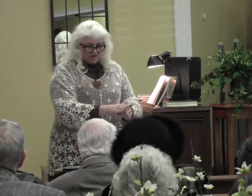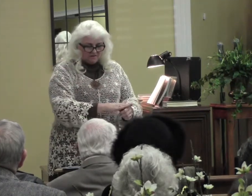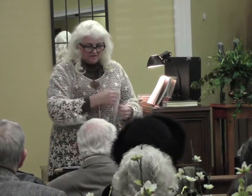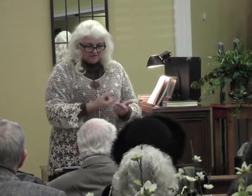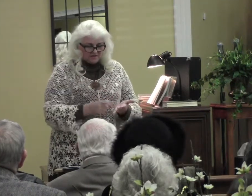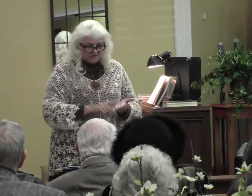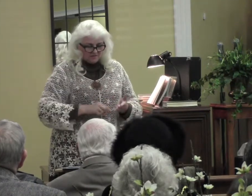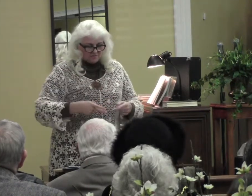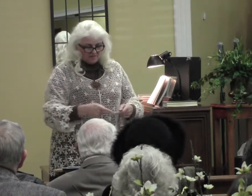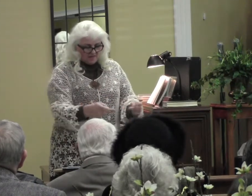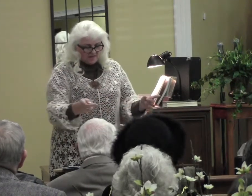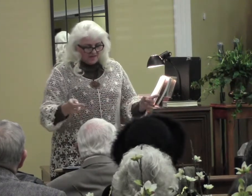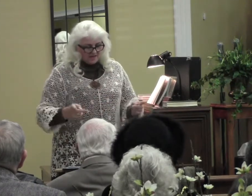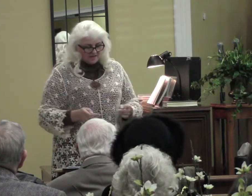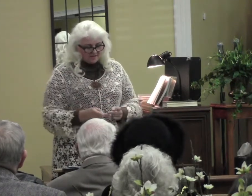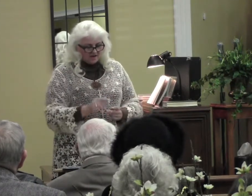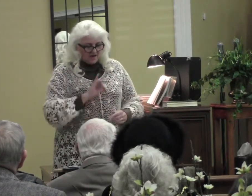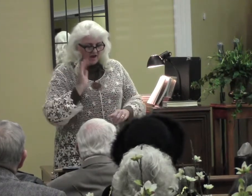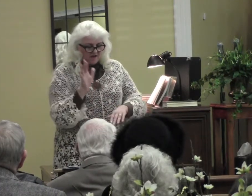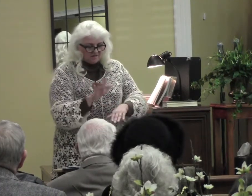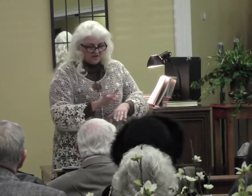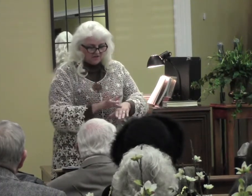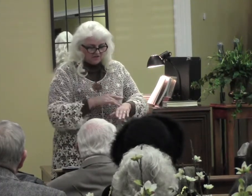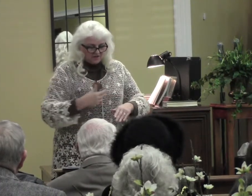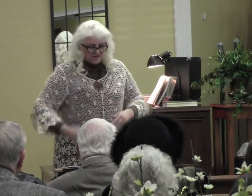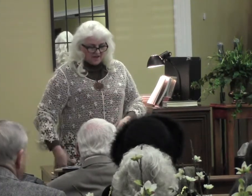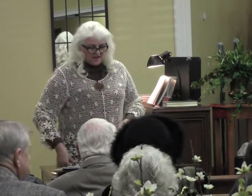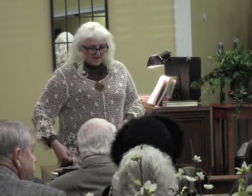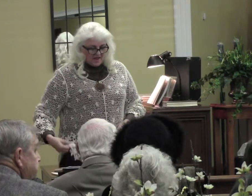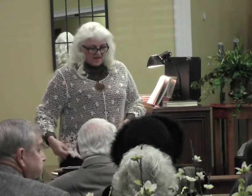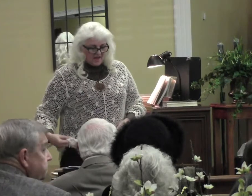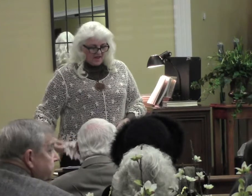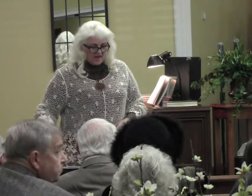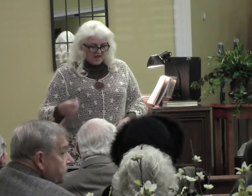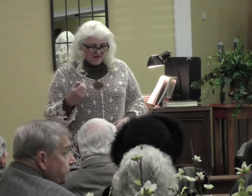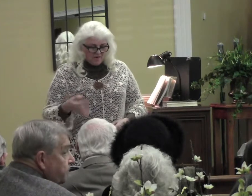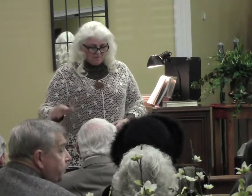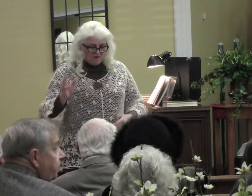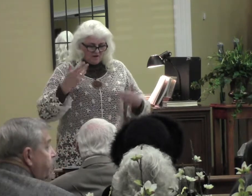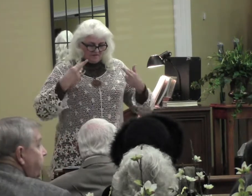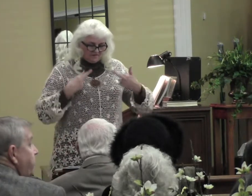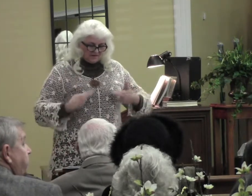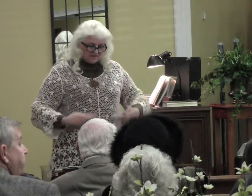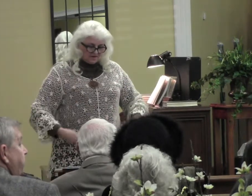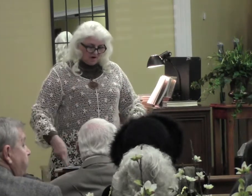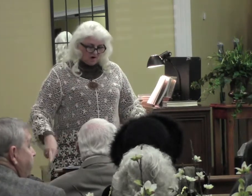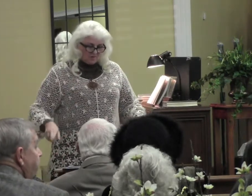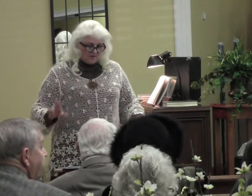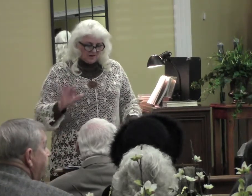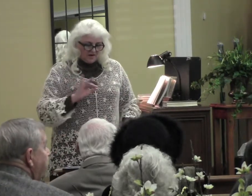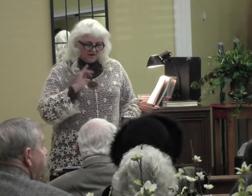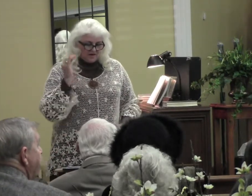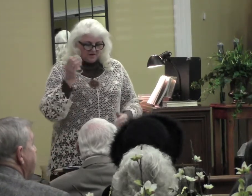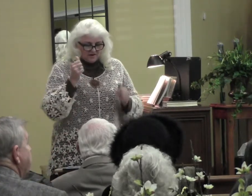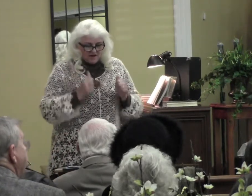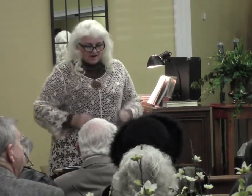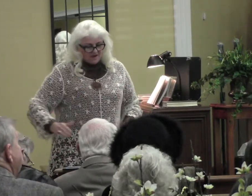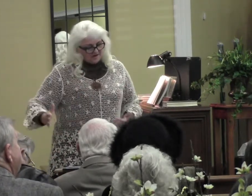fills His place. I've touched the hill of His garment. I